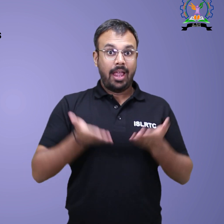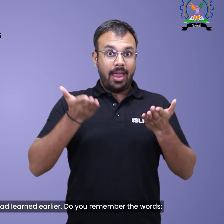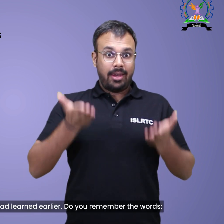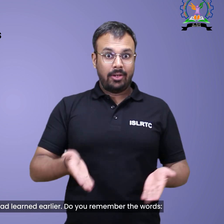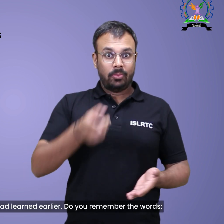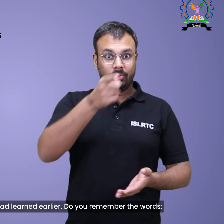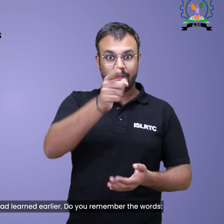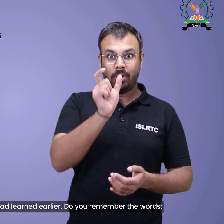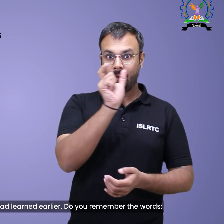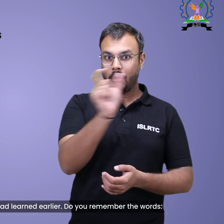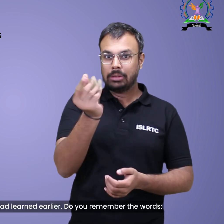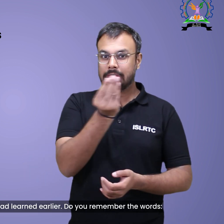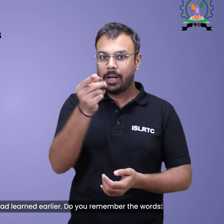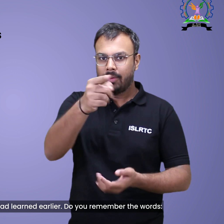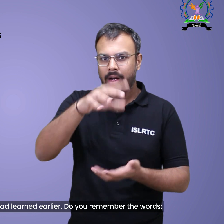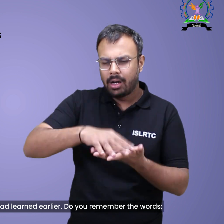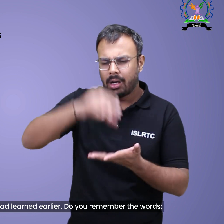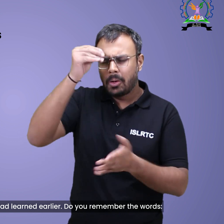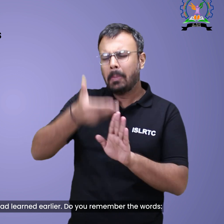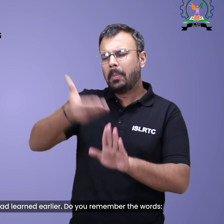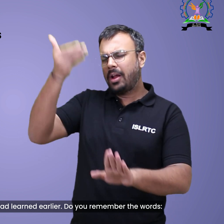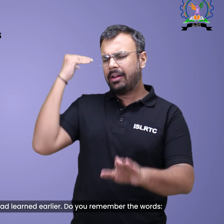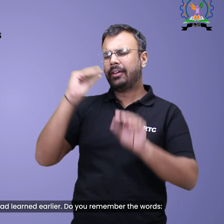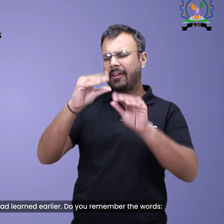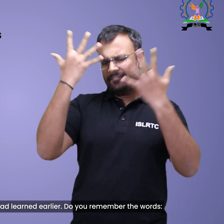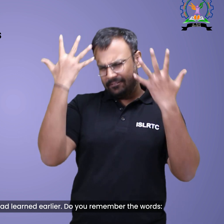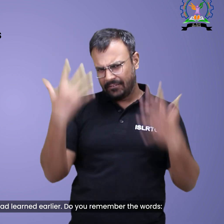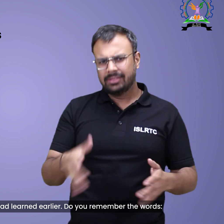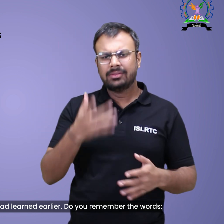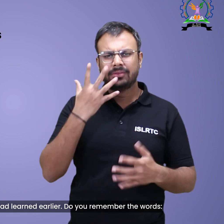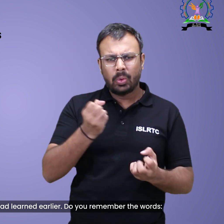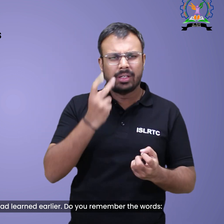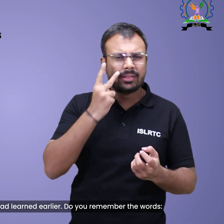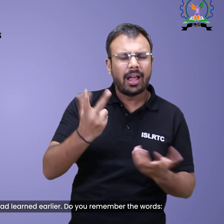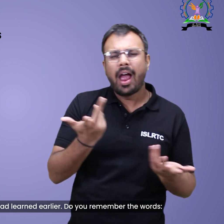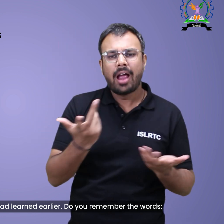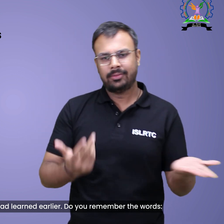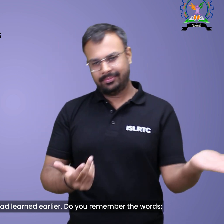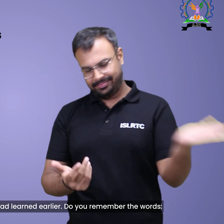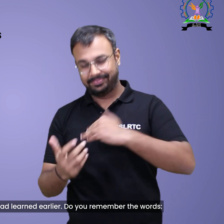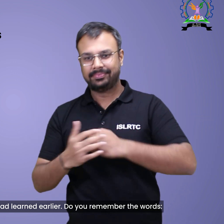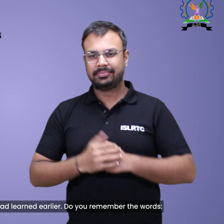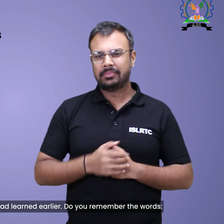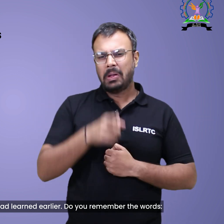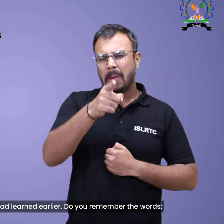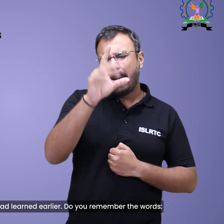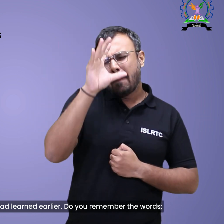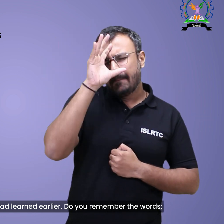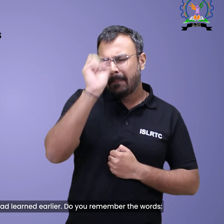Now let us look at some words that we had learned earlier. Do you remember the words?